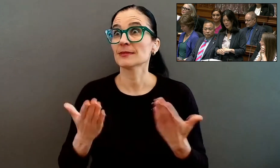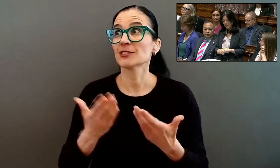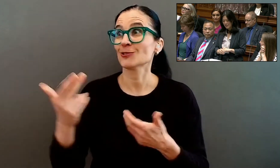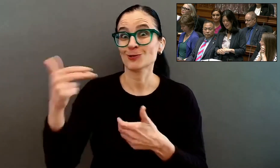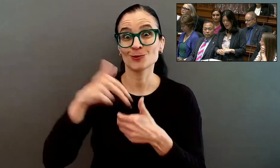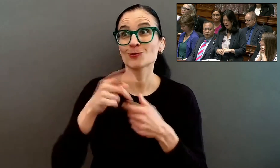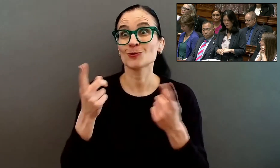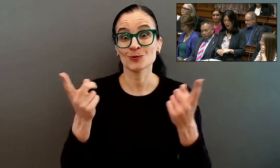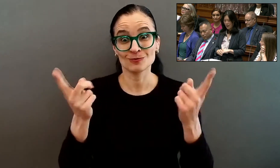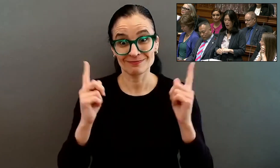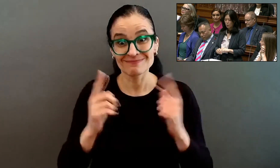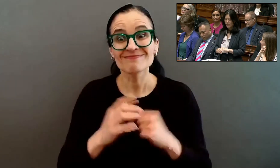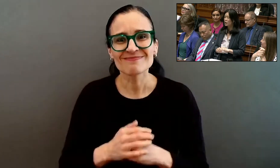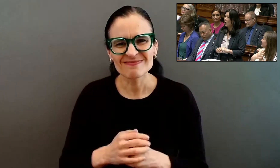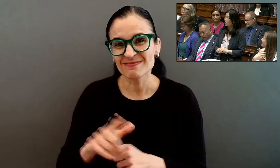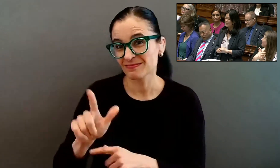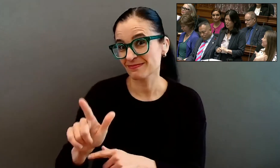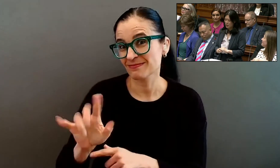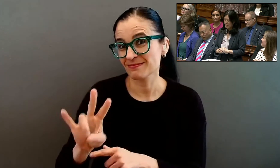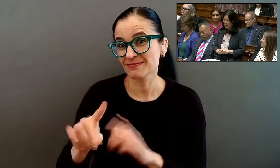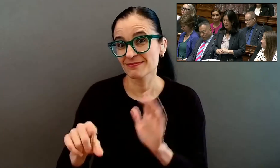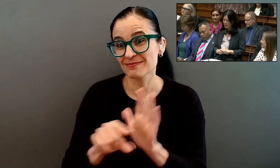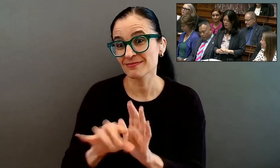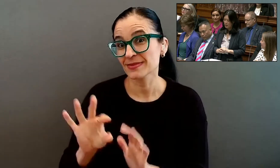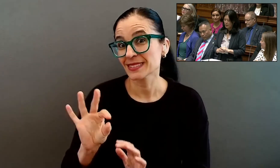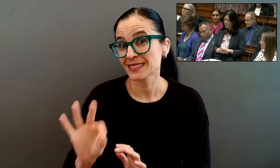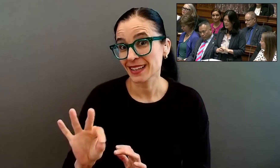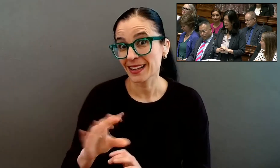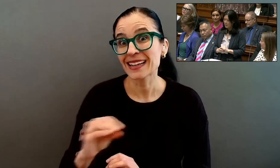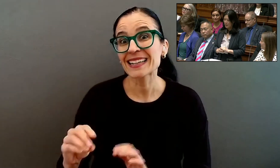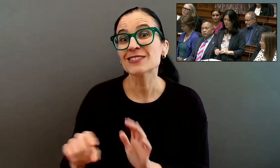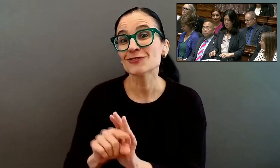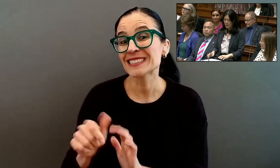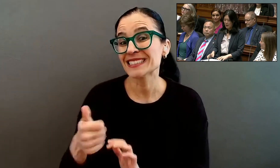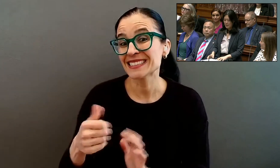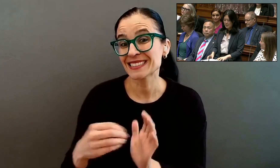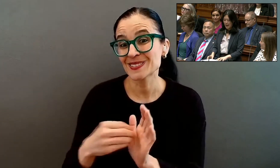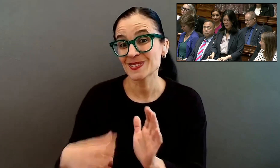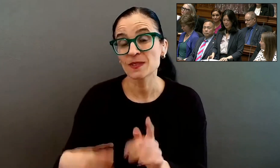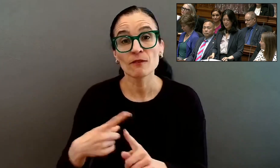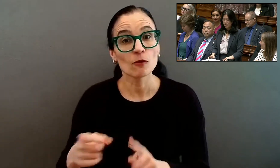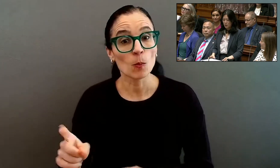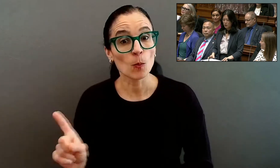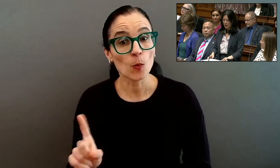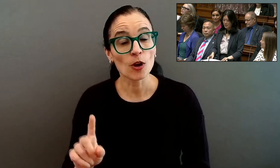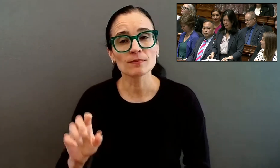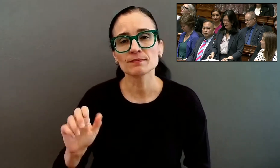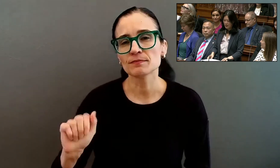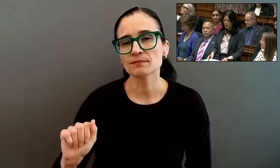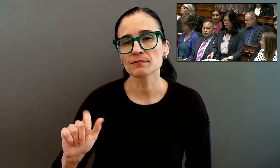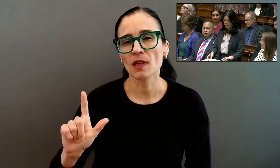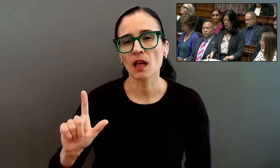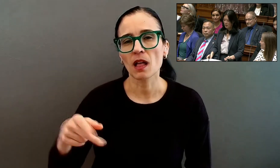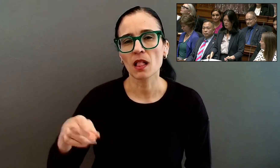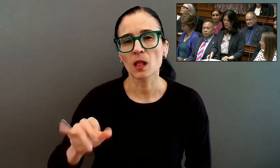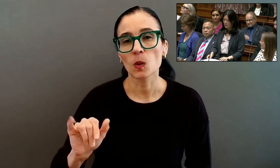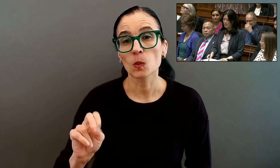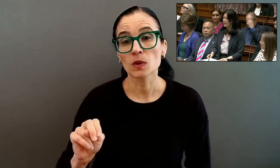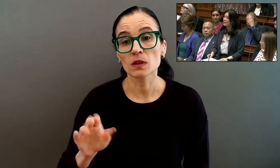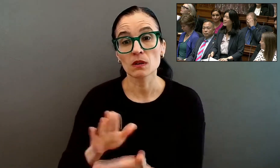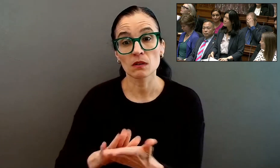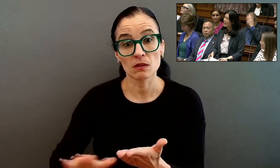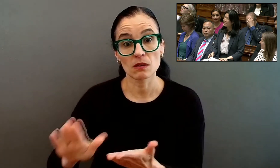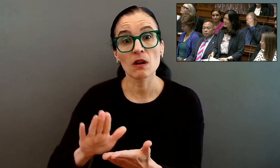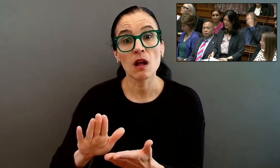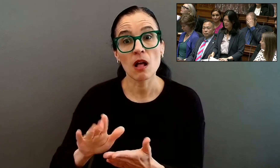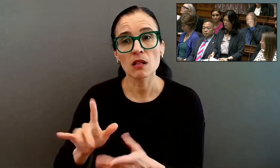10 students from Alcuin College. They are accompanied by 3 parents and their teacher, Jane DeBeer. Alcuin College is